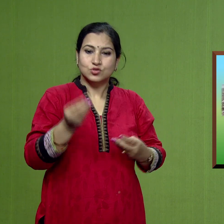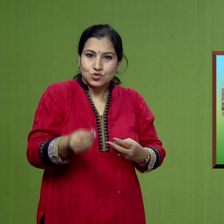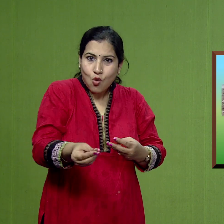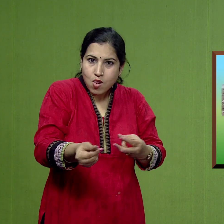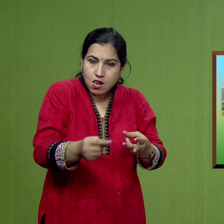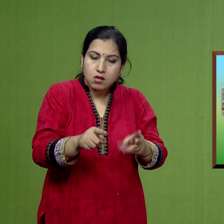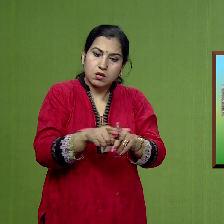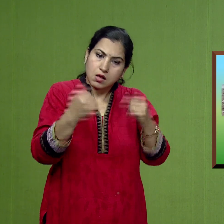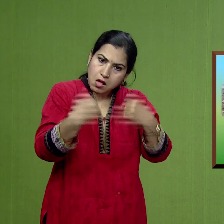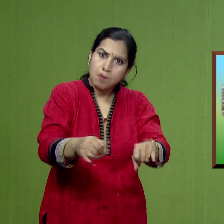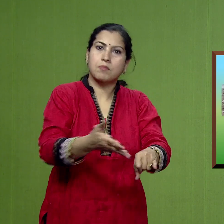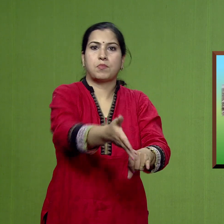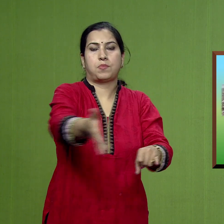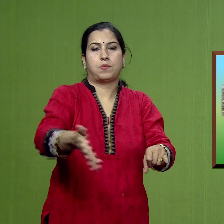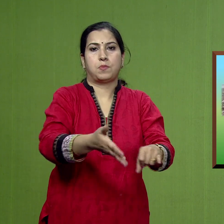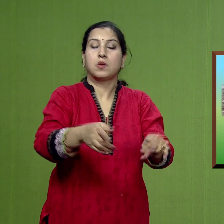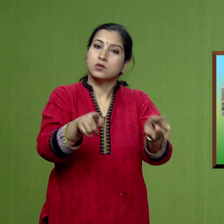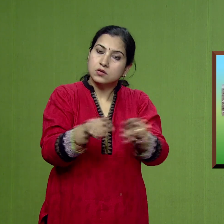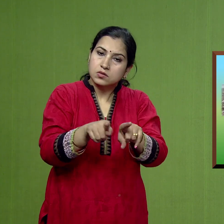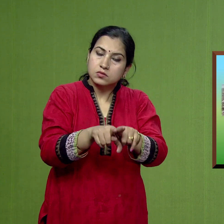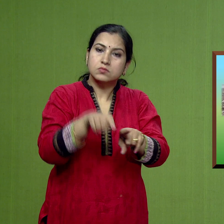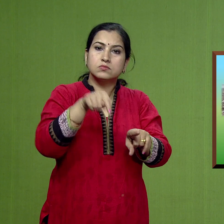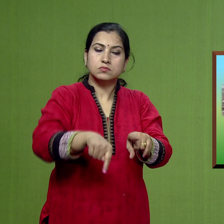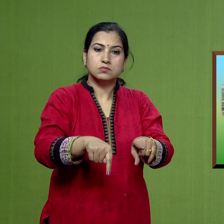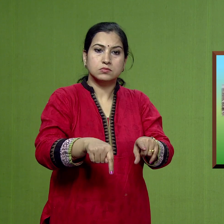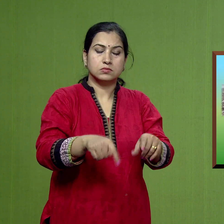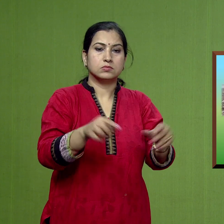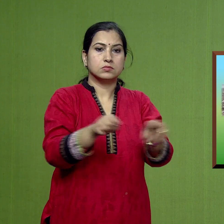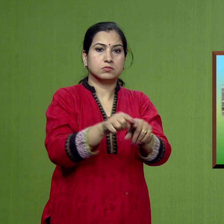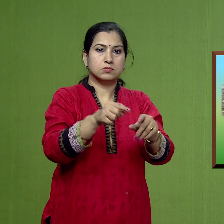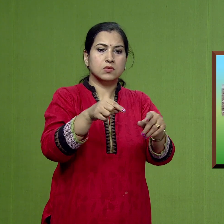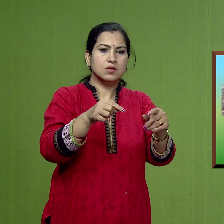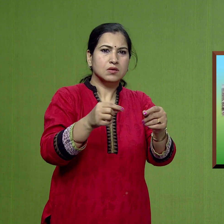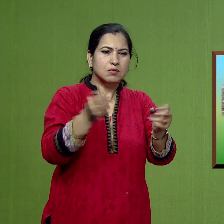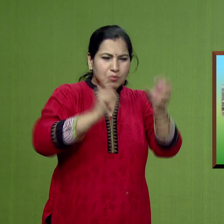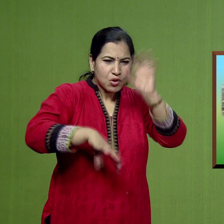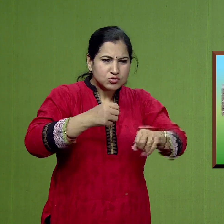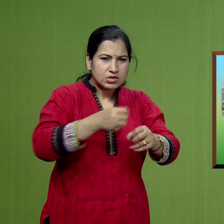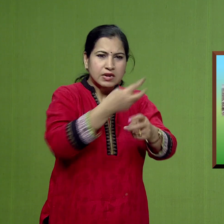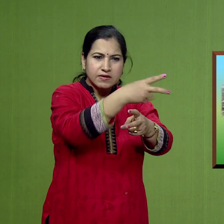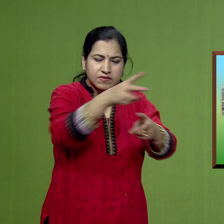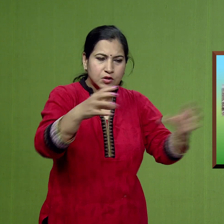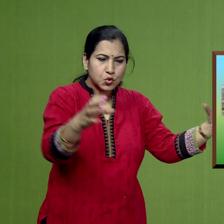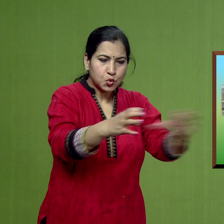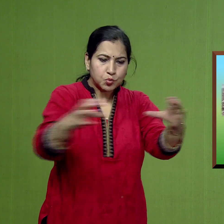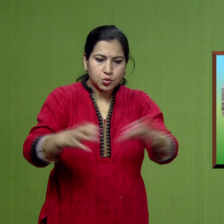hence the pollution is classified into 4 different categories.